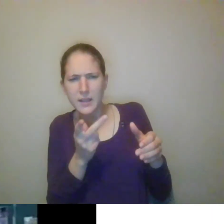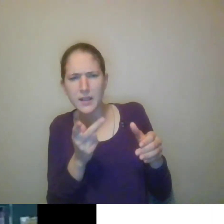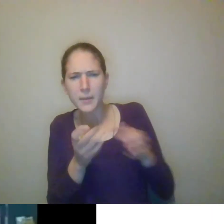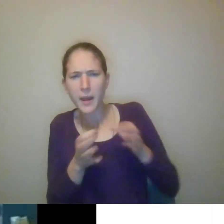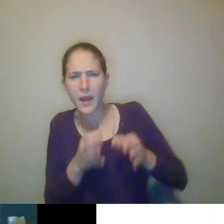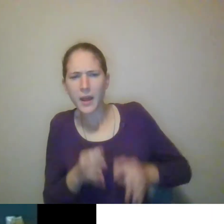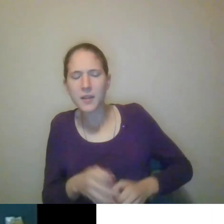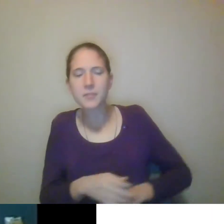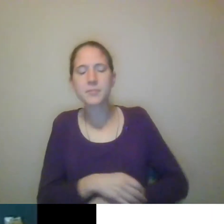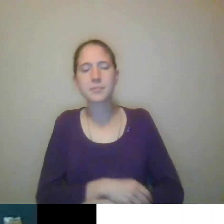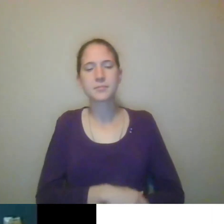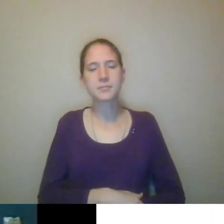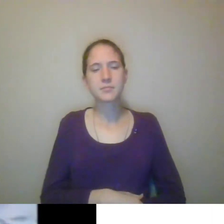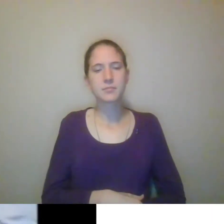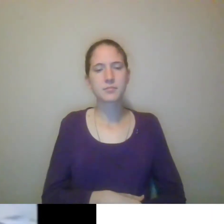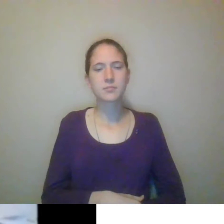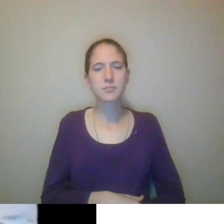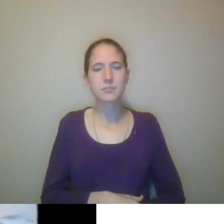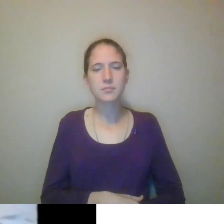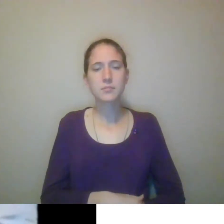Kevin?